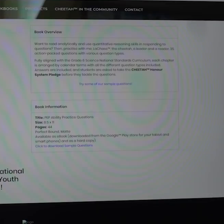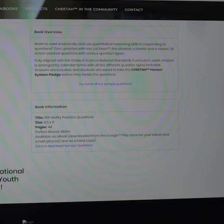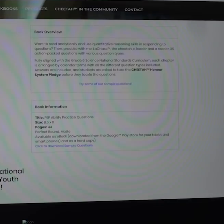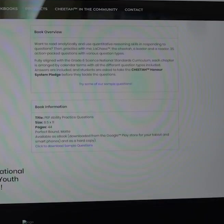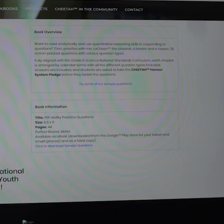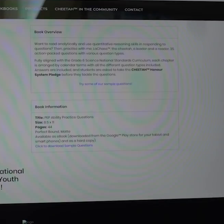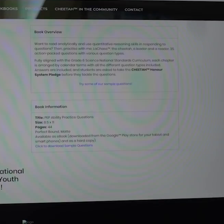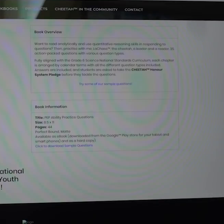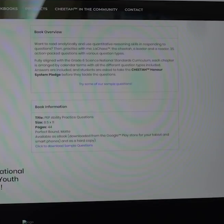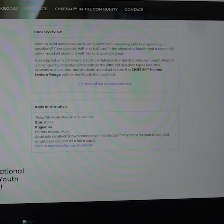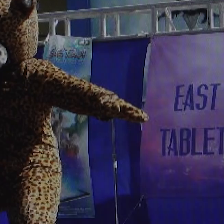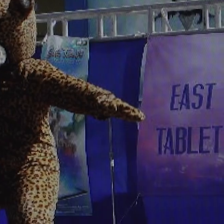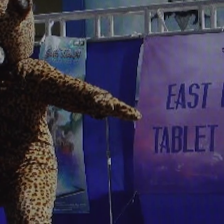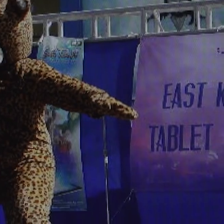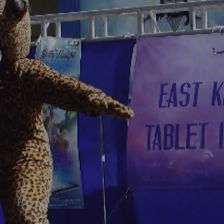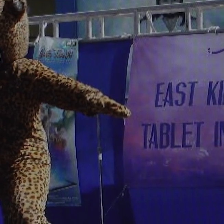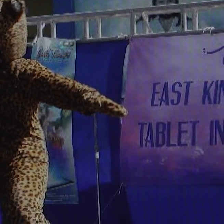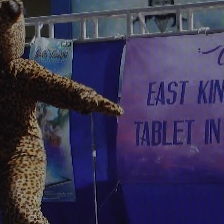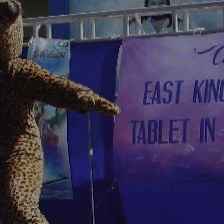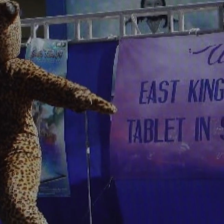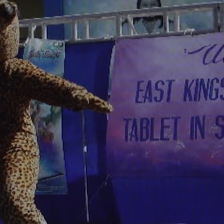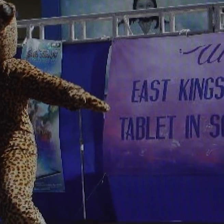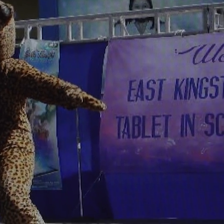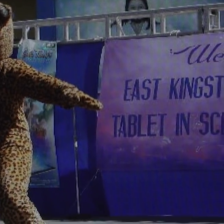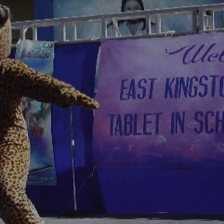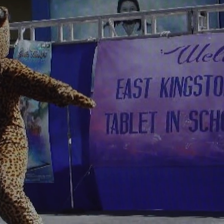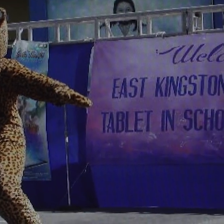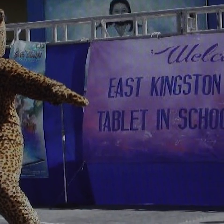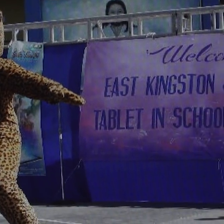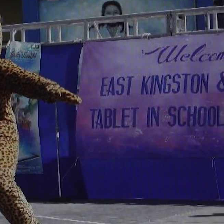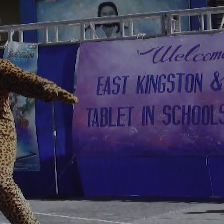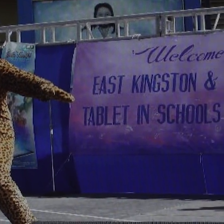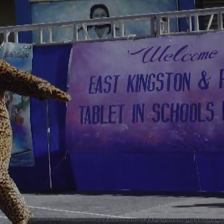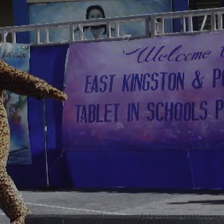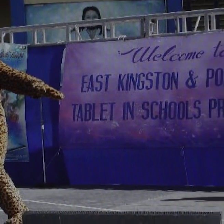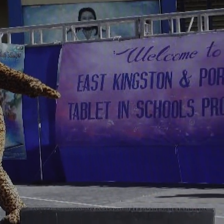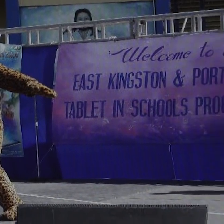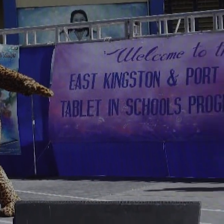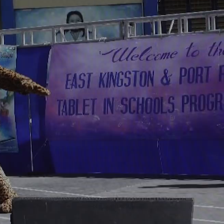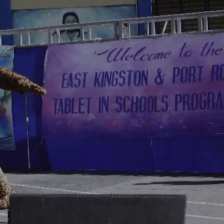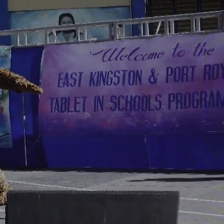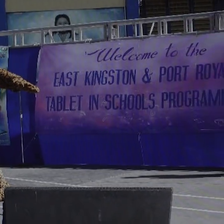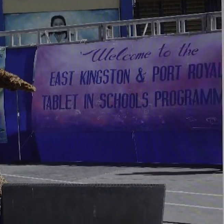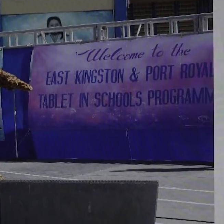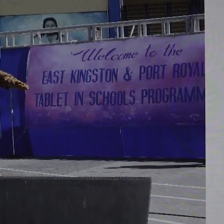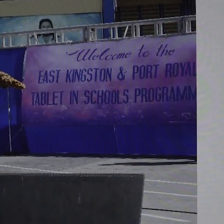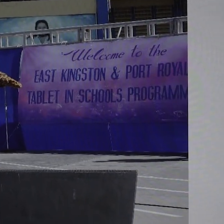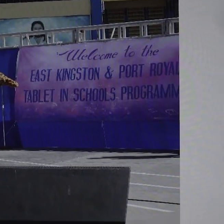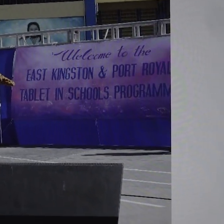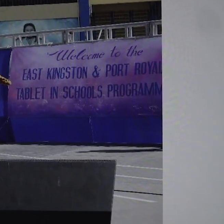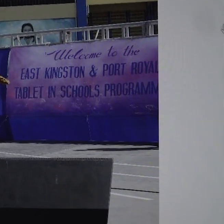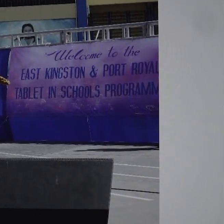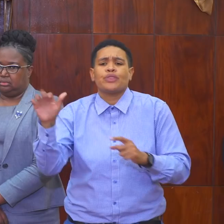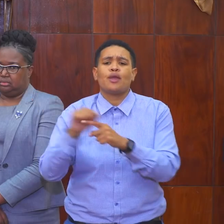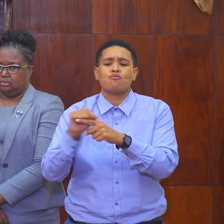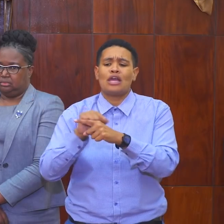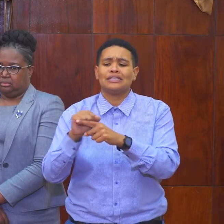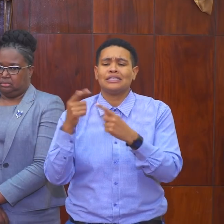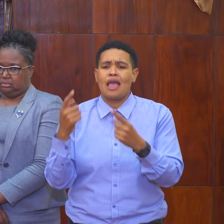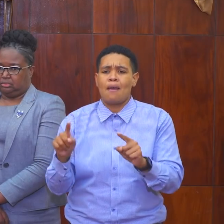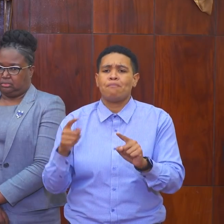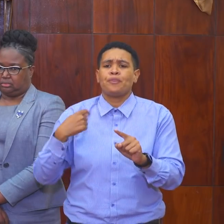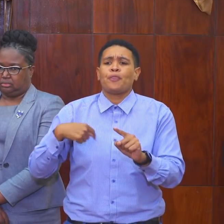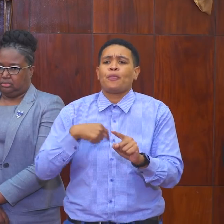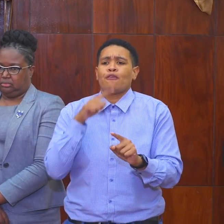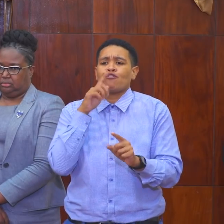books. Outside of these partnerships, steps are being taken to liaise with other private and public sector stakeholders. We